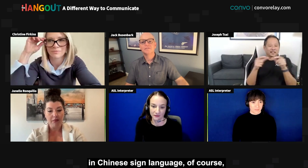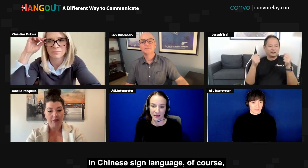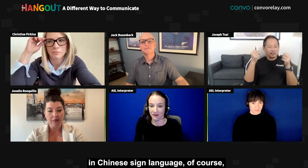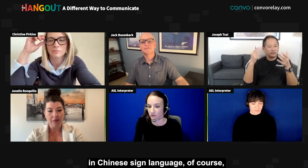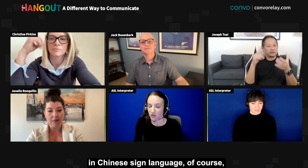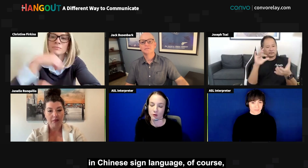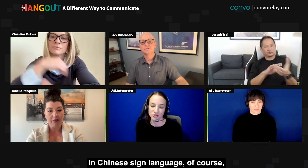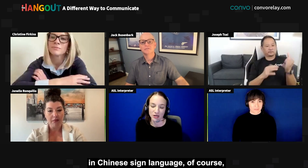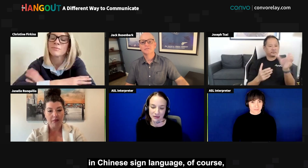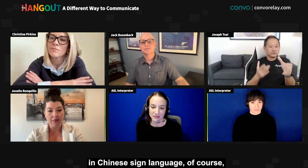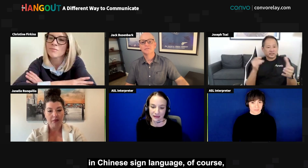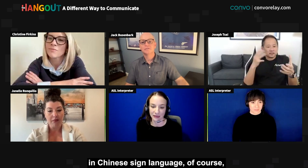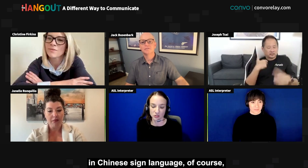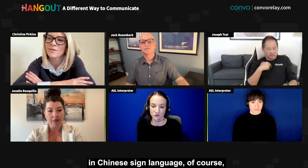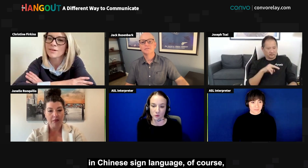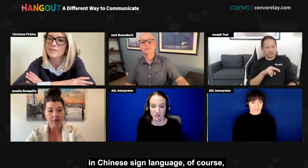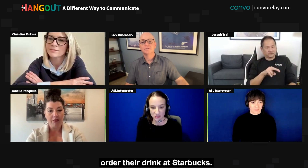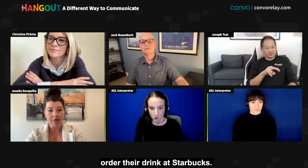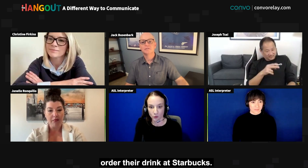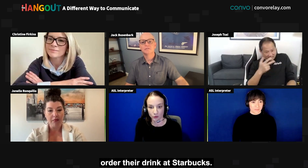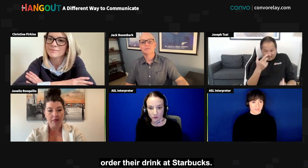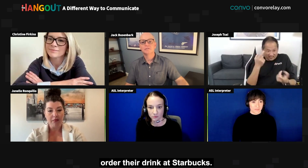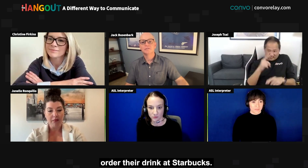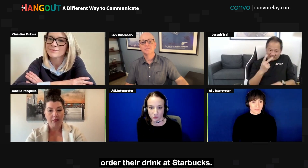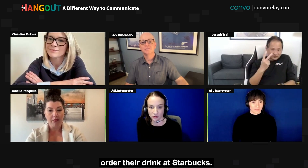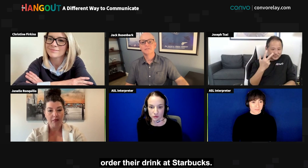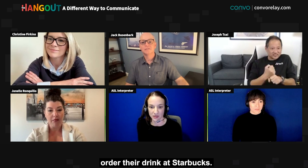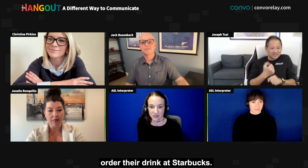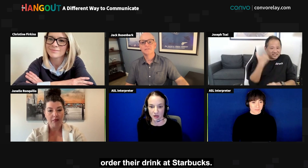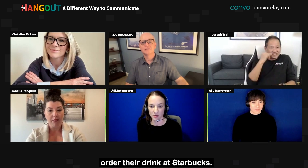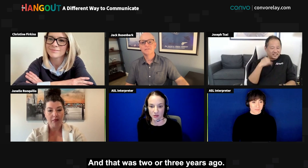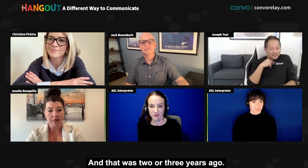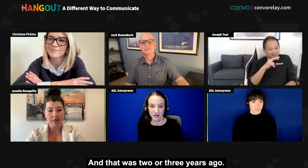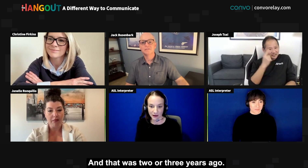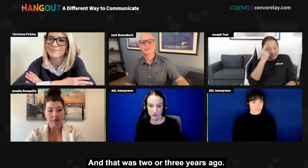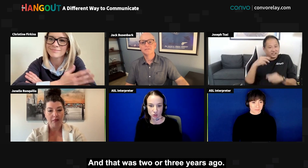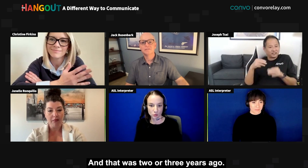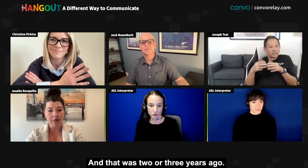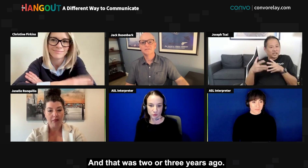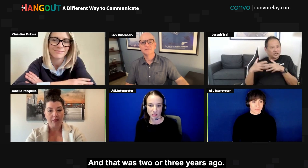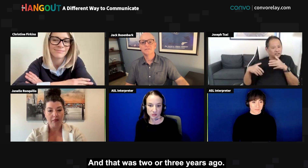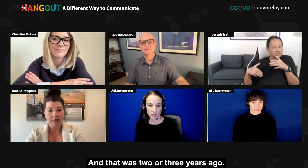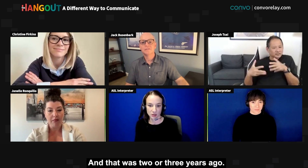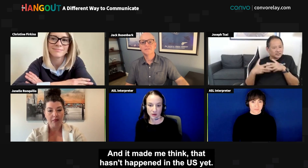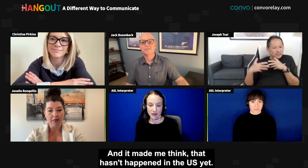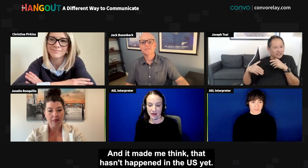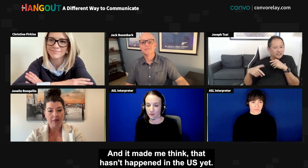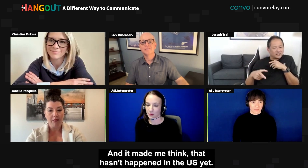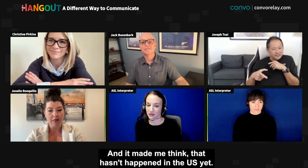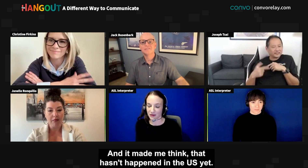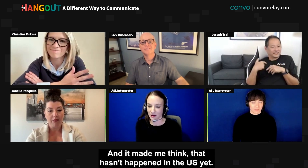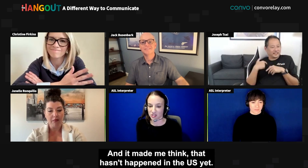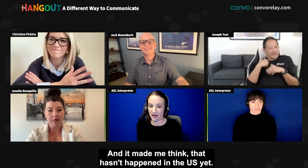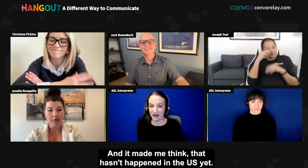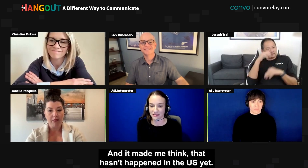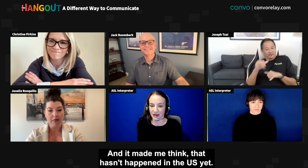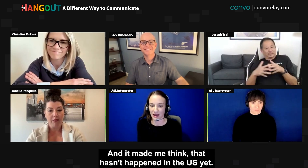that, in Chinese Sign Language, of course, order their drink at Starbucks. And that was 2 or 3 years ago. And it made me think, gosh, that hasn't happened